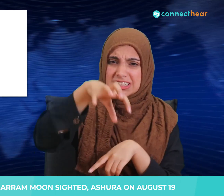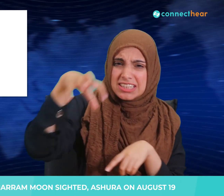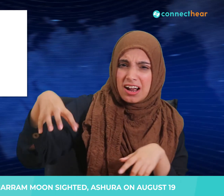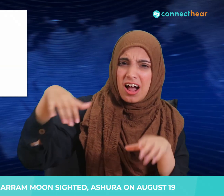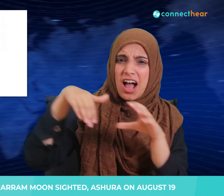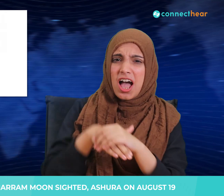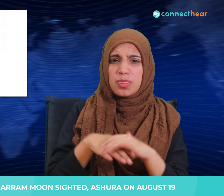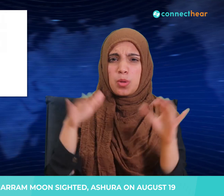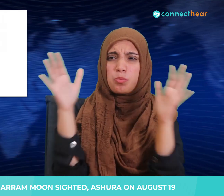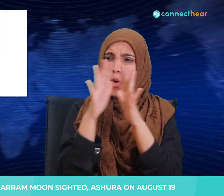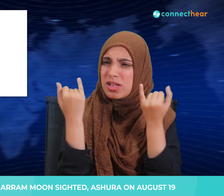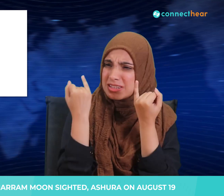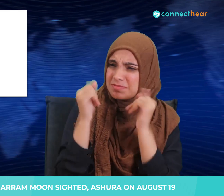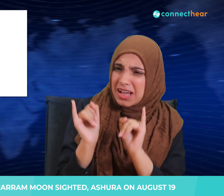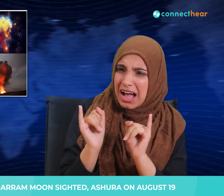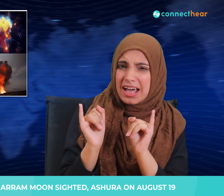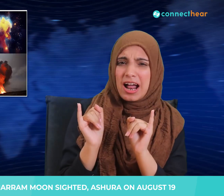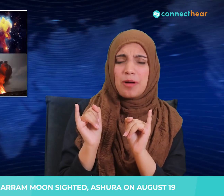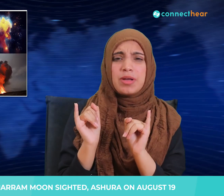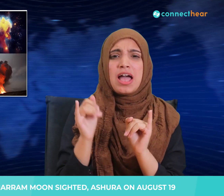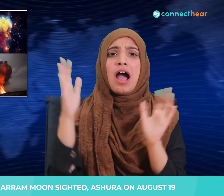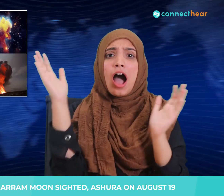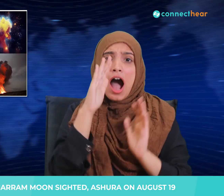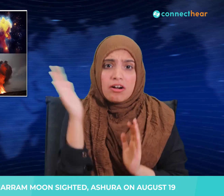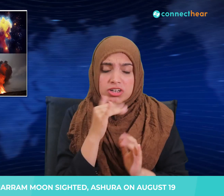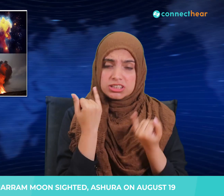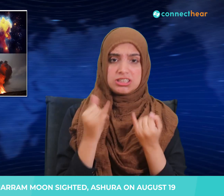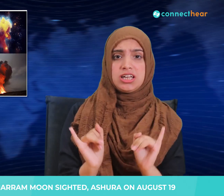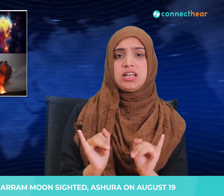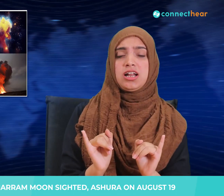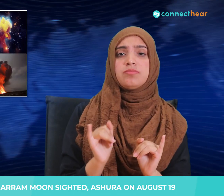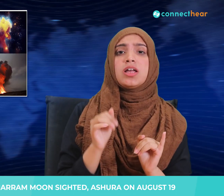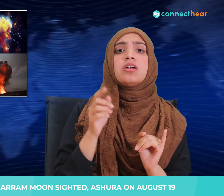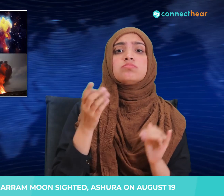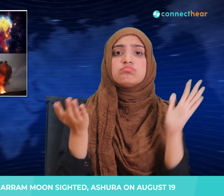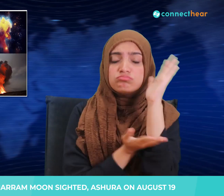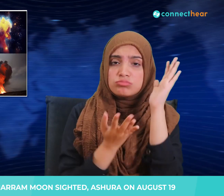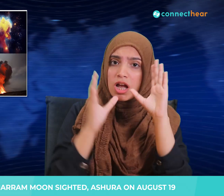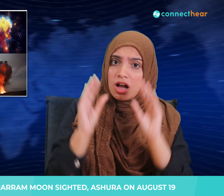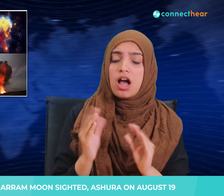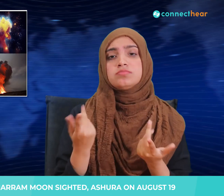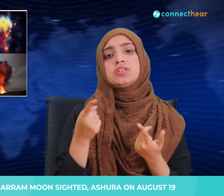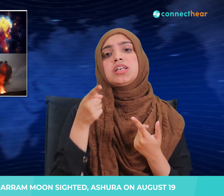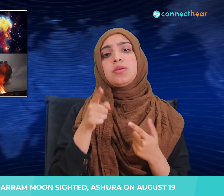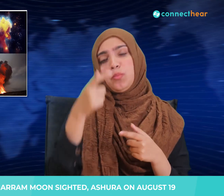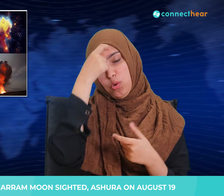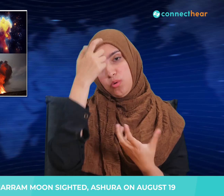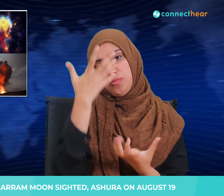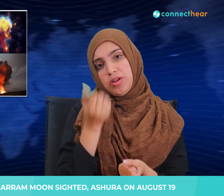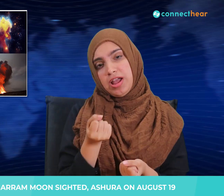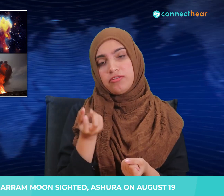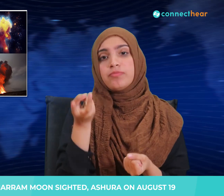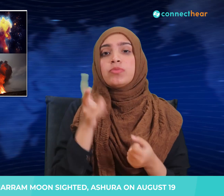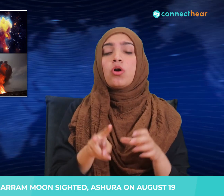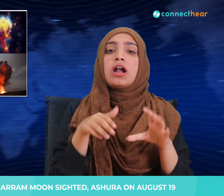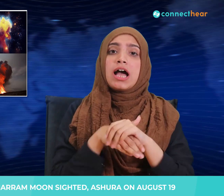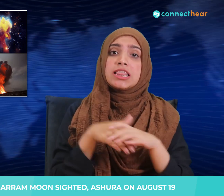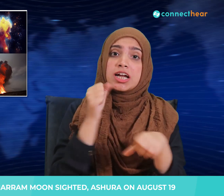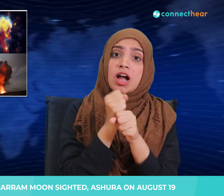to guarantee climate disruption for decades, if not centuries. The report from the scientists of the Intergovernmental